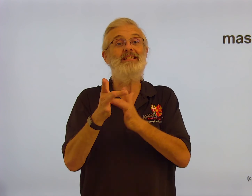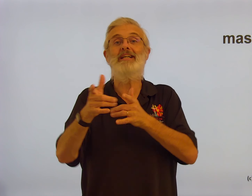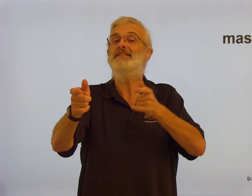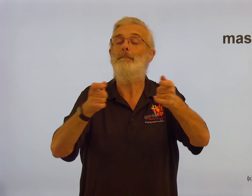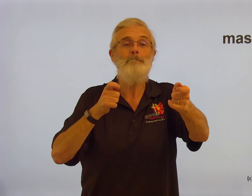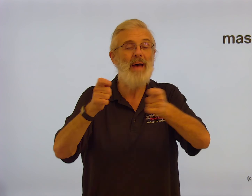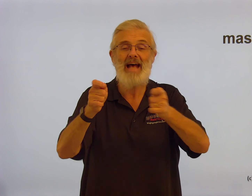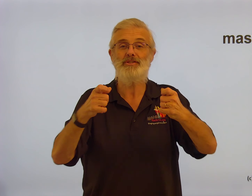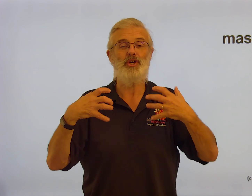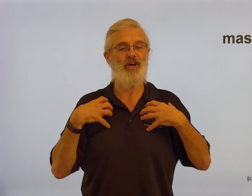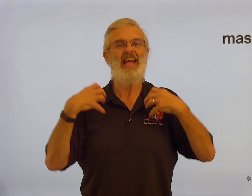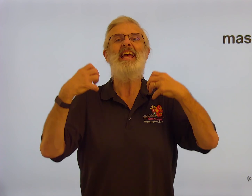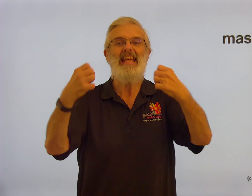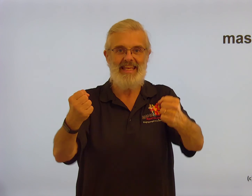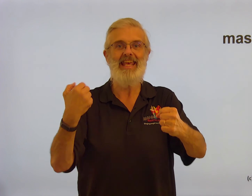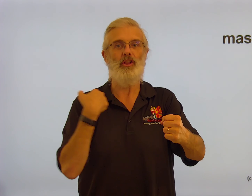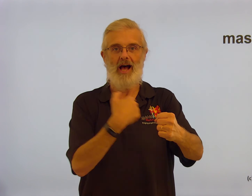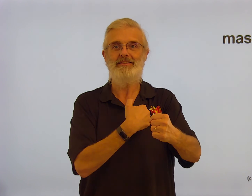master heal us